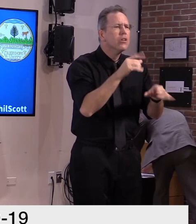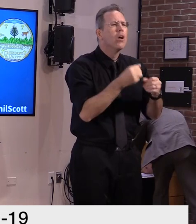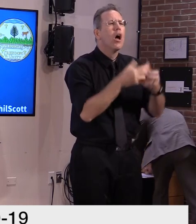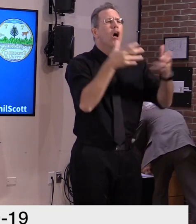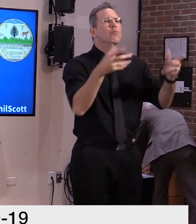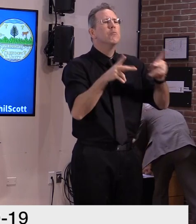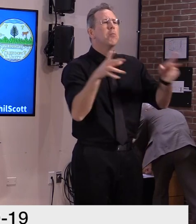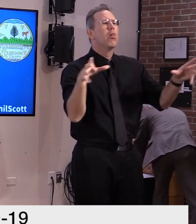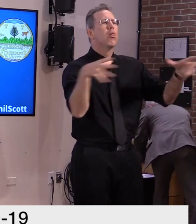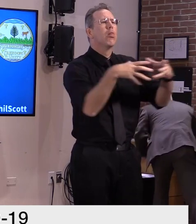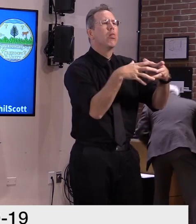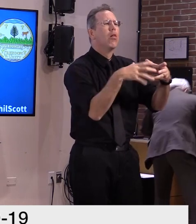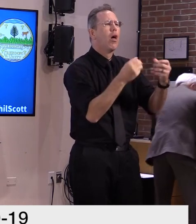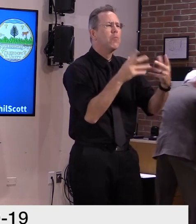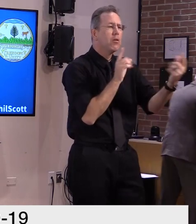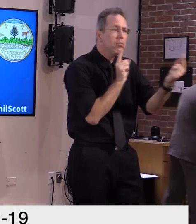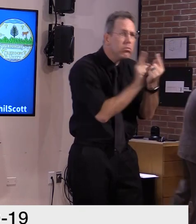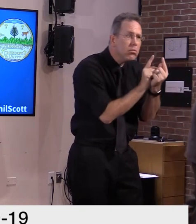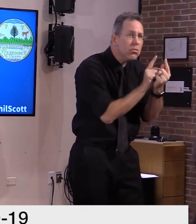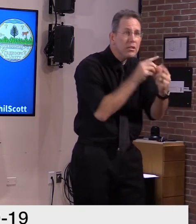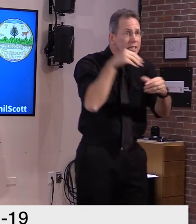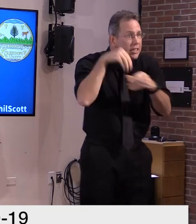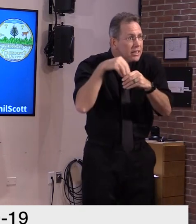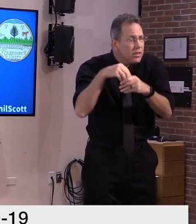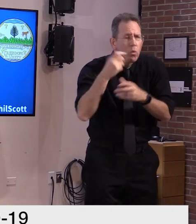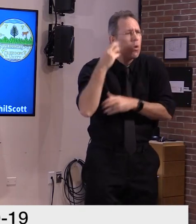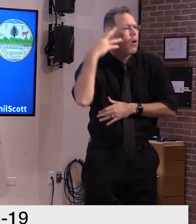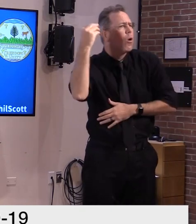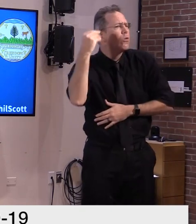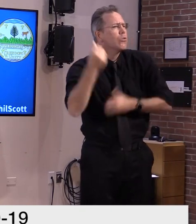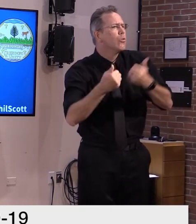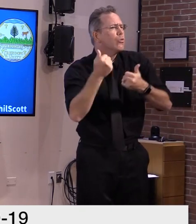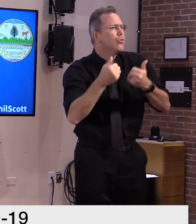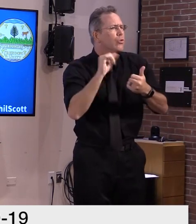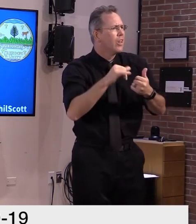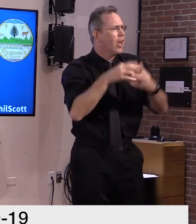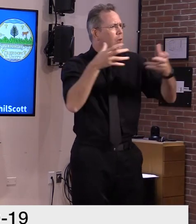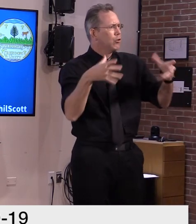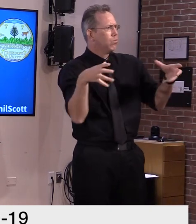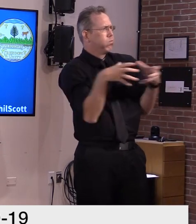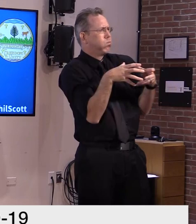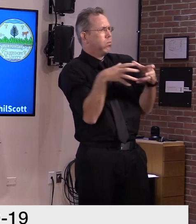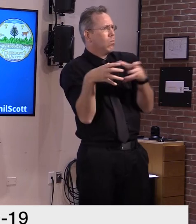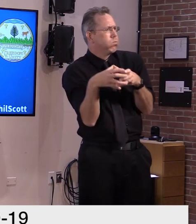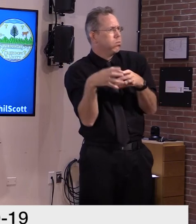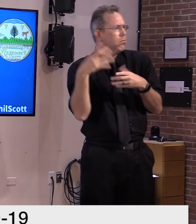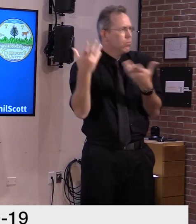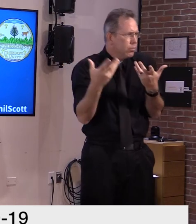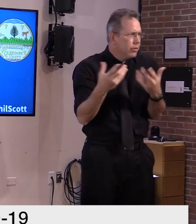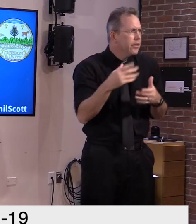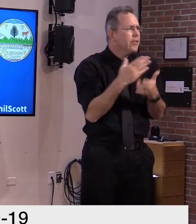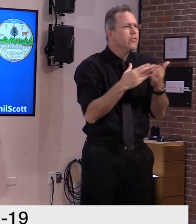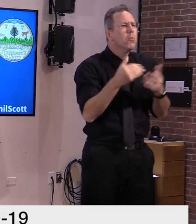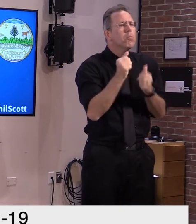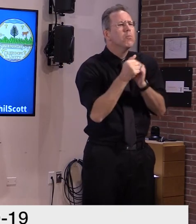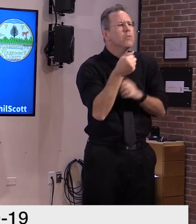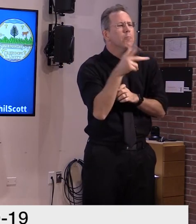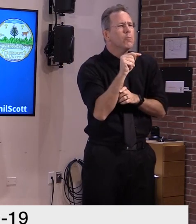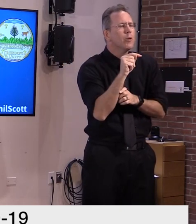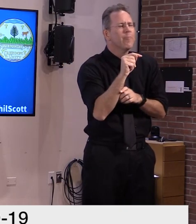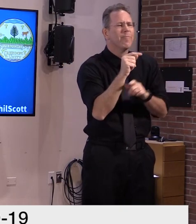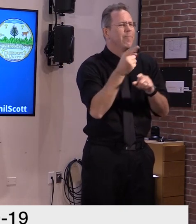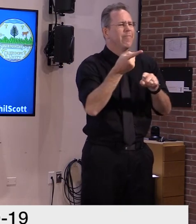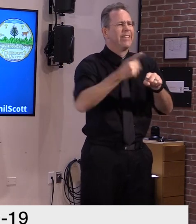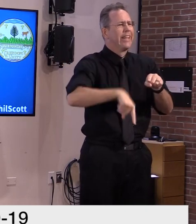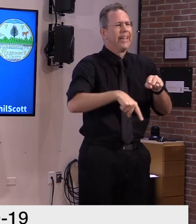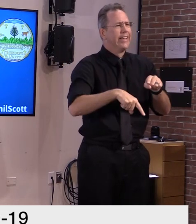held. Because of this, we were unable to identify ways to sufficiently mitigate the risk for two sports this winter and